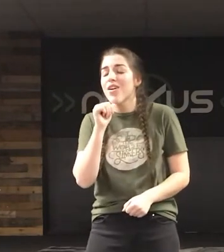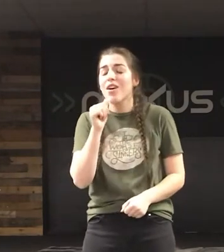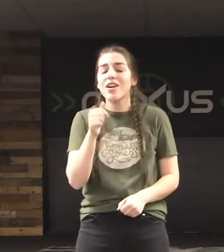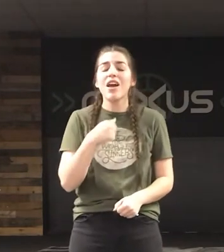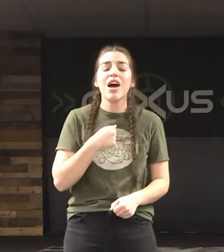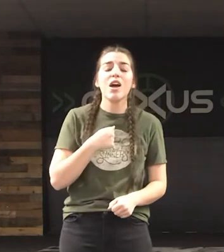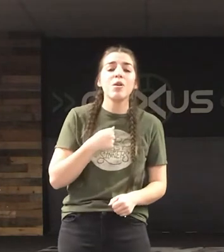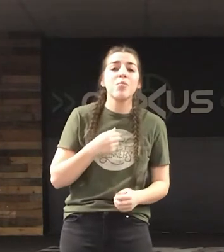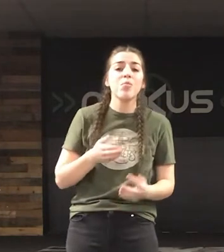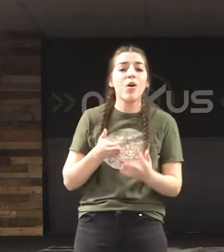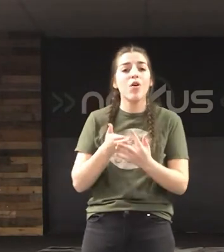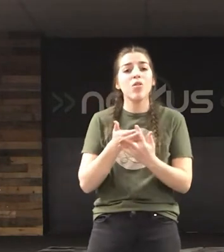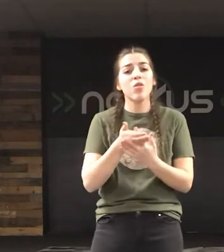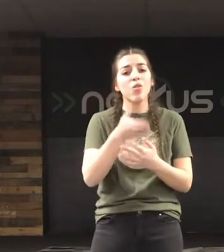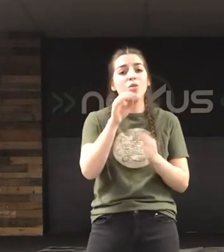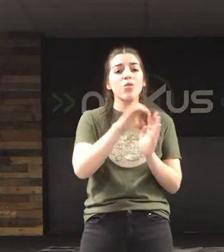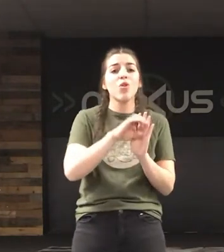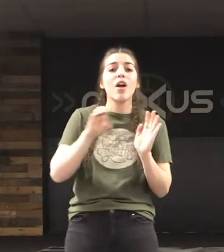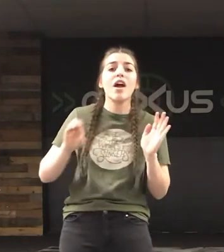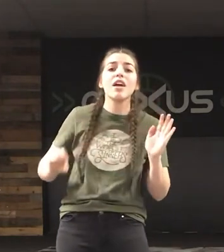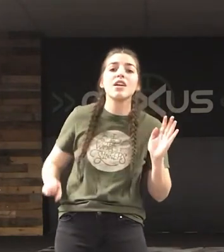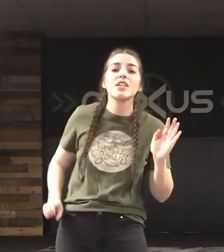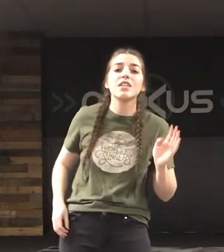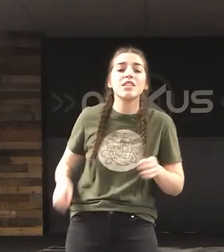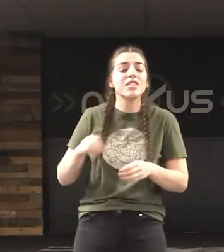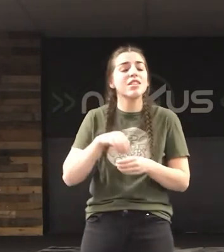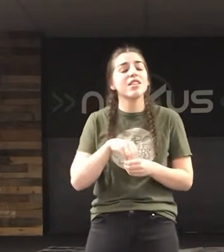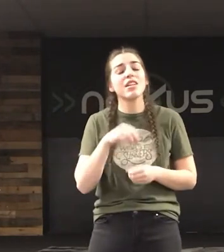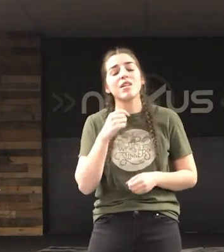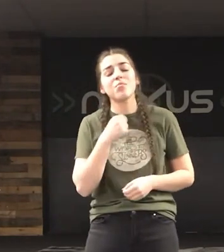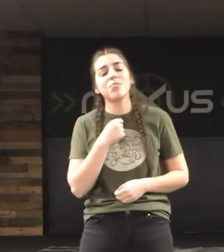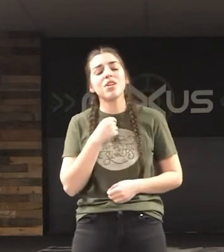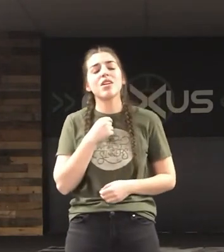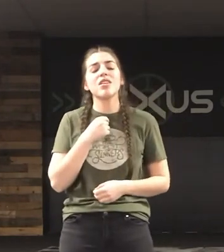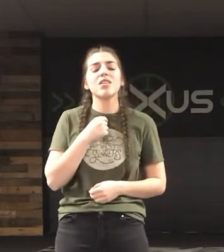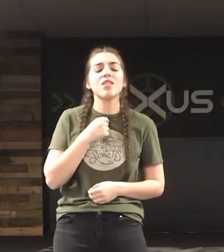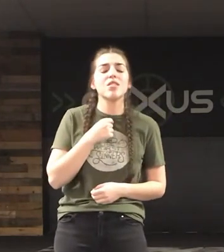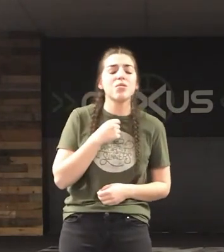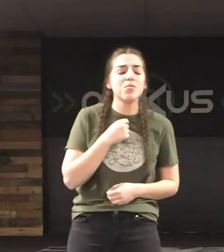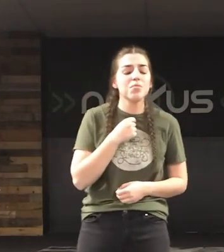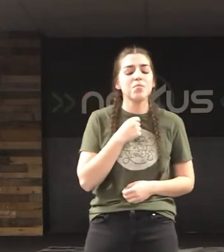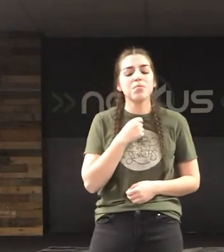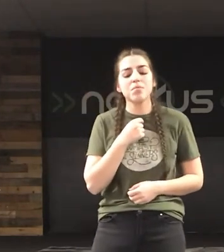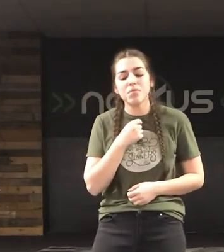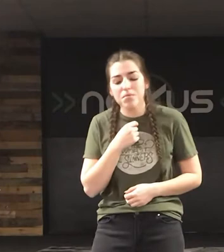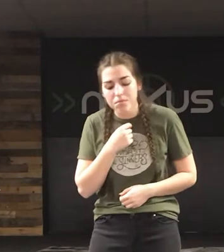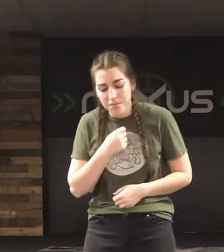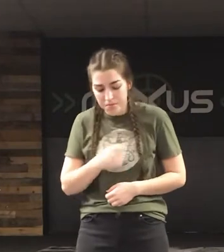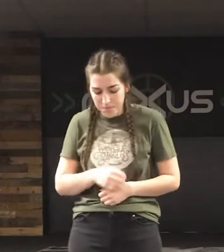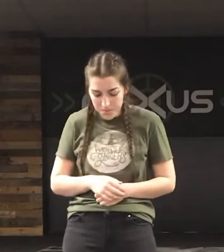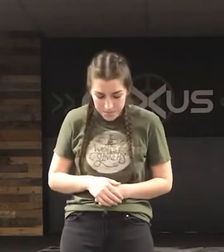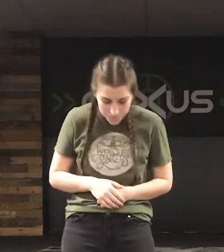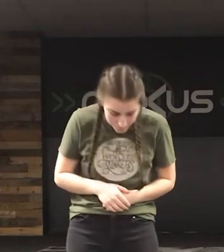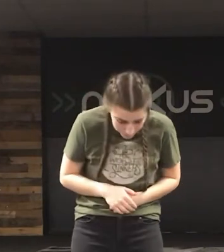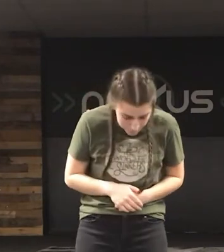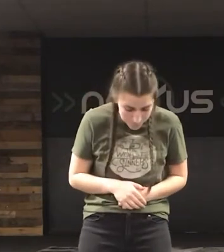yet not I, but through Christ in me.